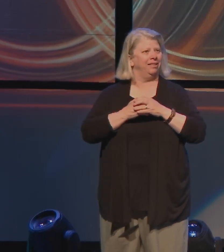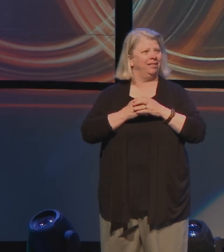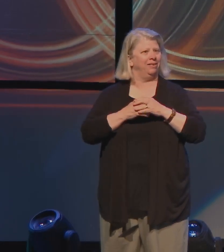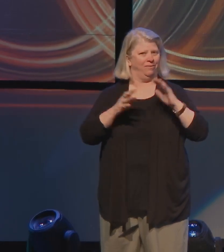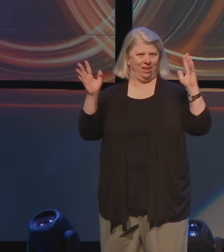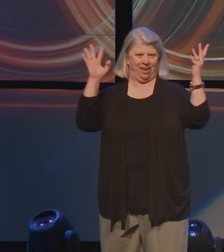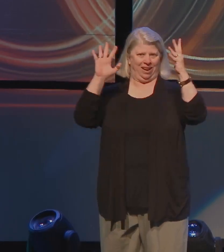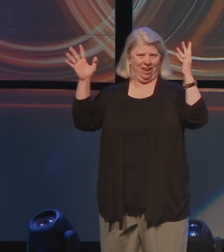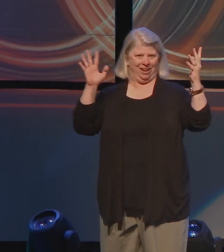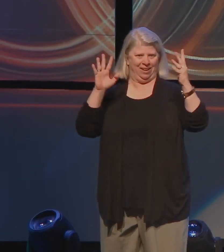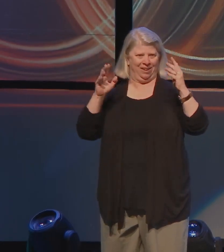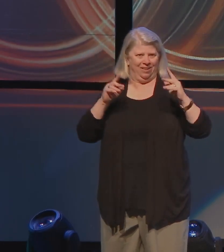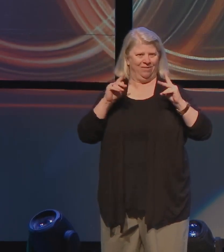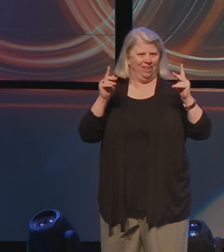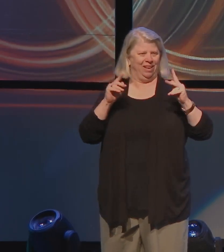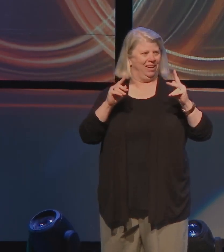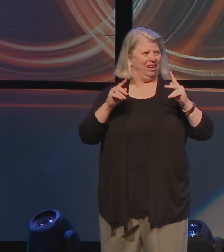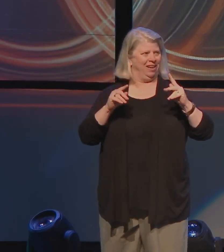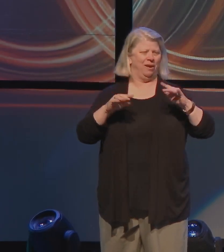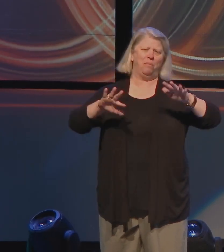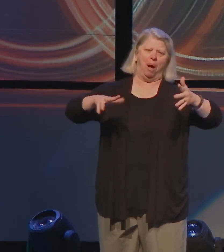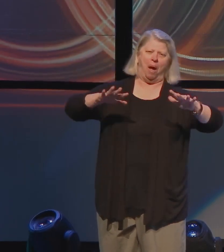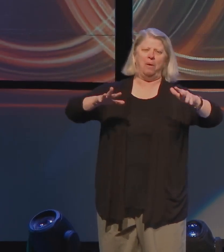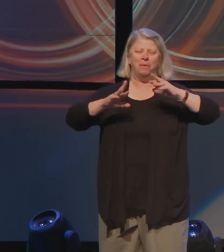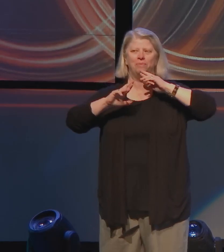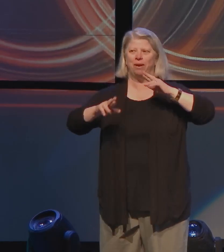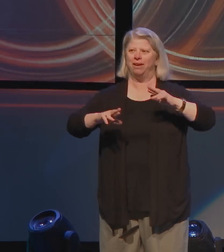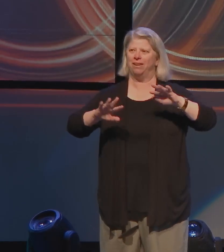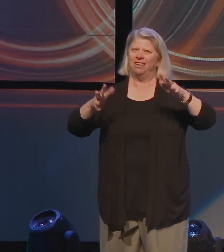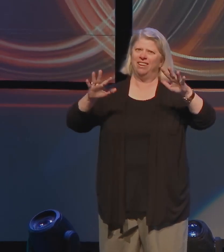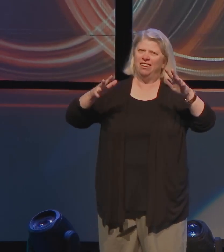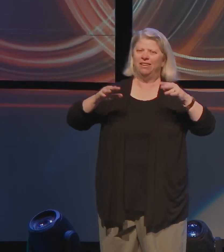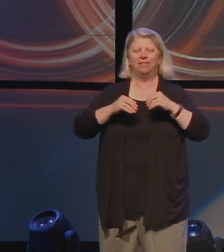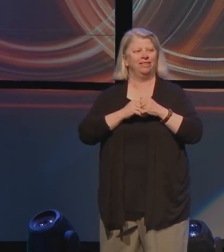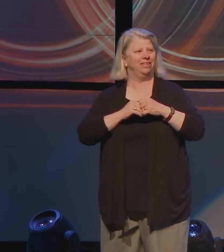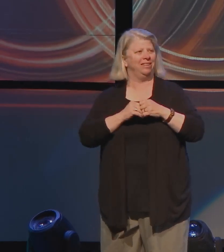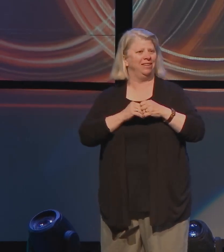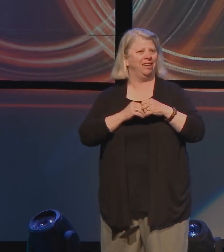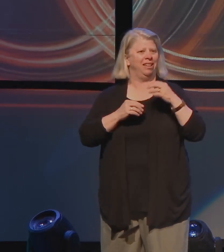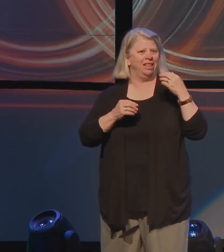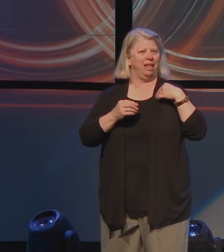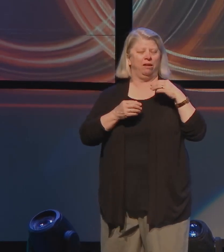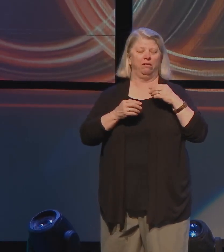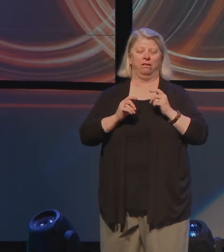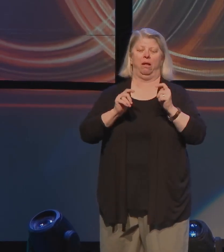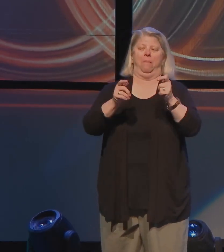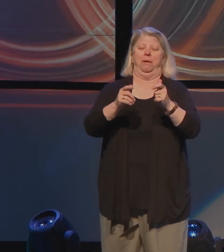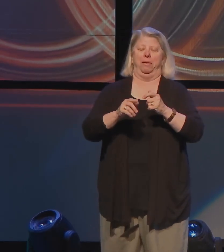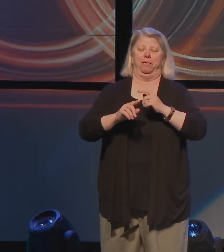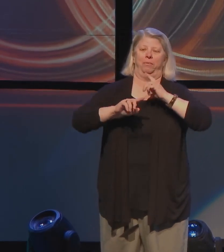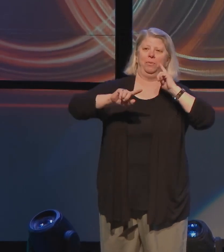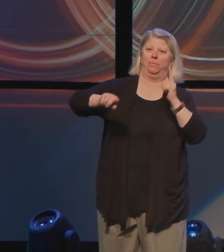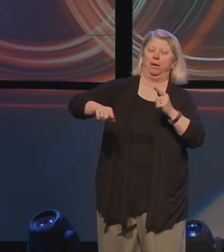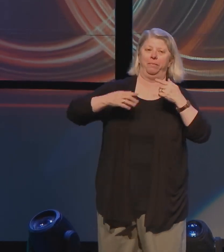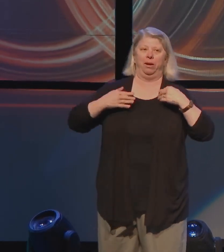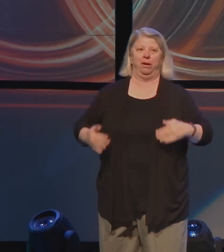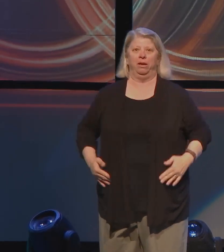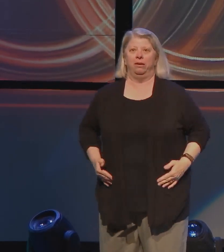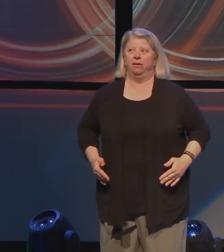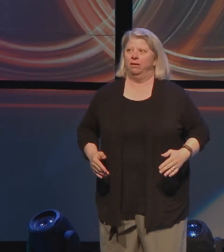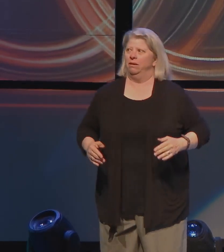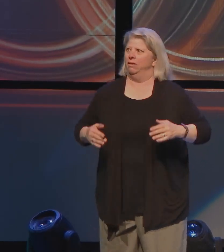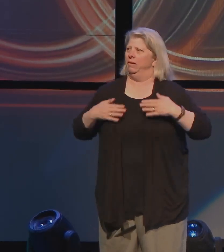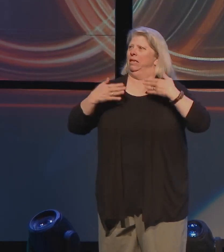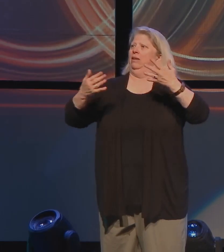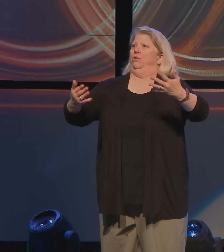Oh, man, we had a bodily response to that one. Man, that was a somatic response, we like to call that, when the body just